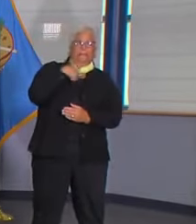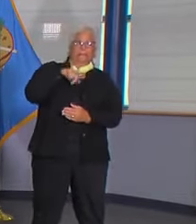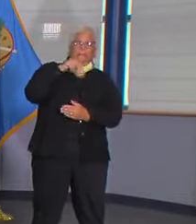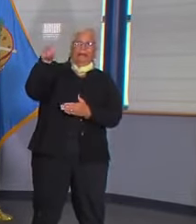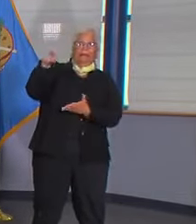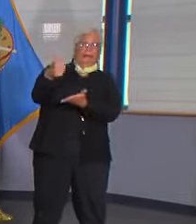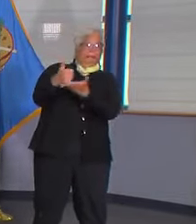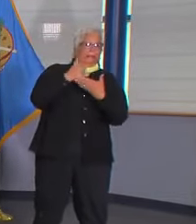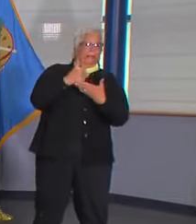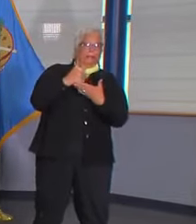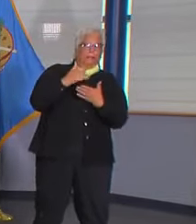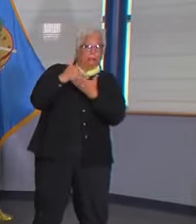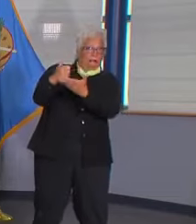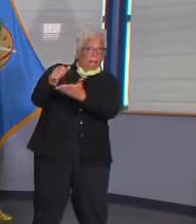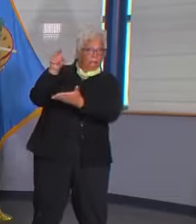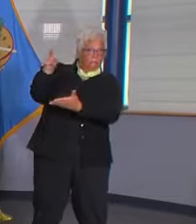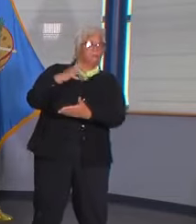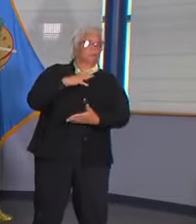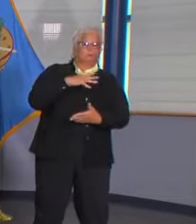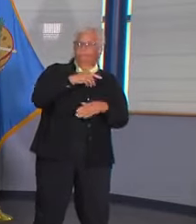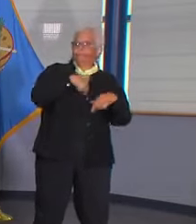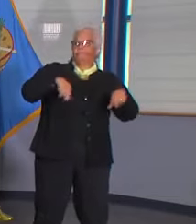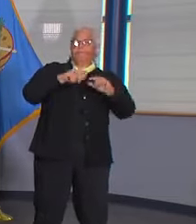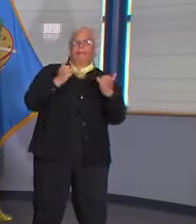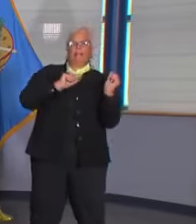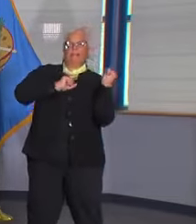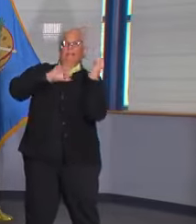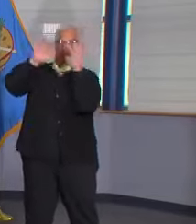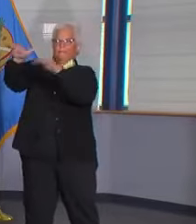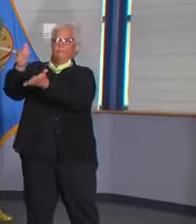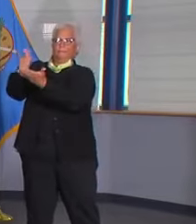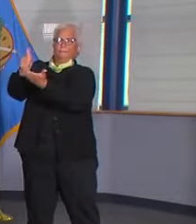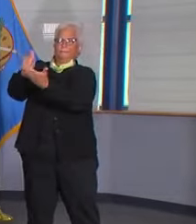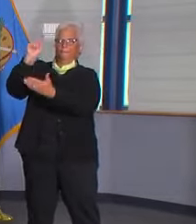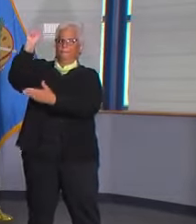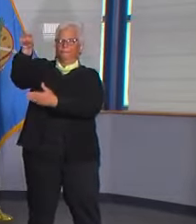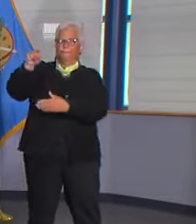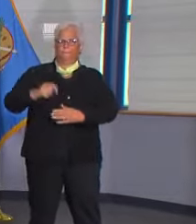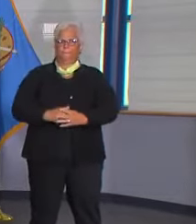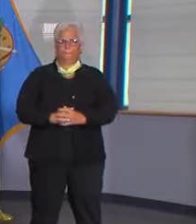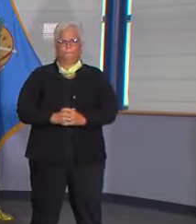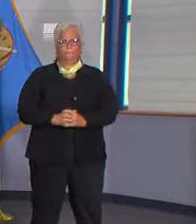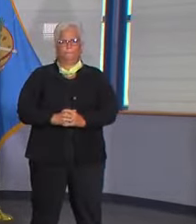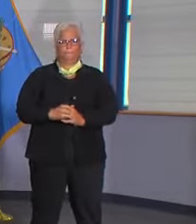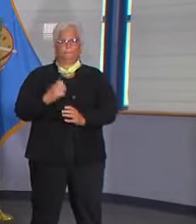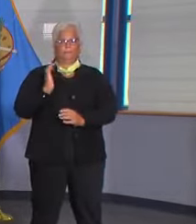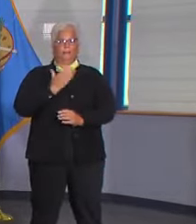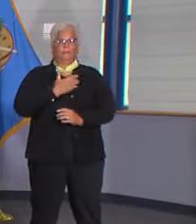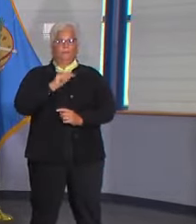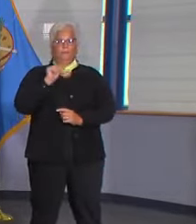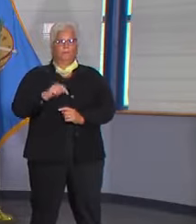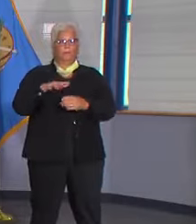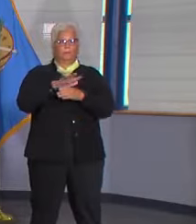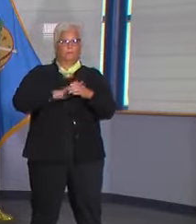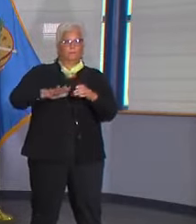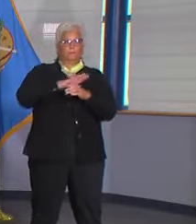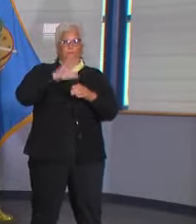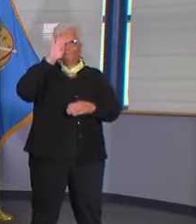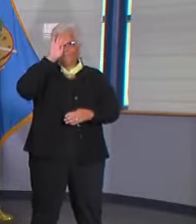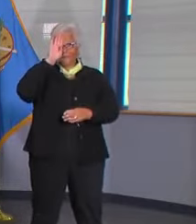the Tulsa Urban Search and Rescue Team, consisting of 38 firefighters and equipment, left to assist with hurricane operations in